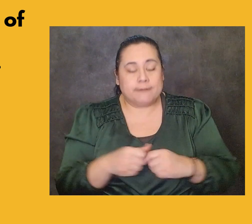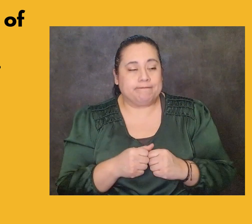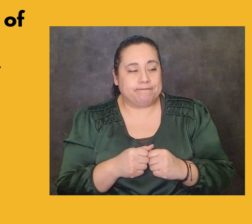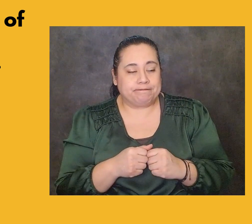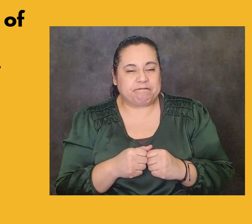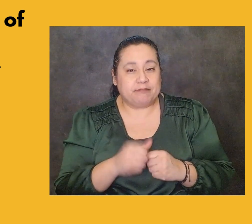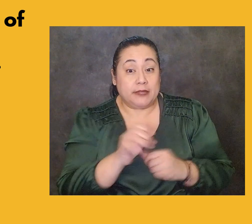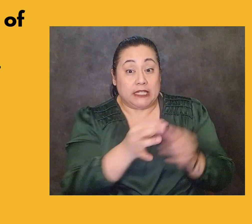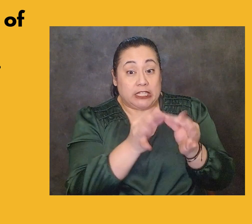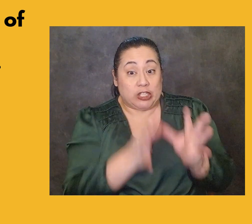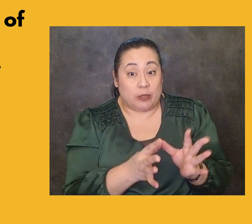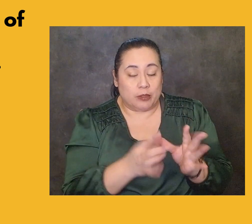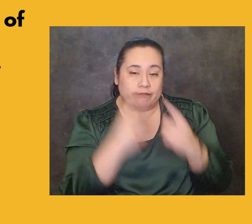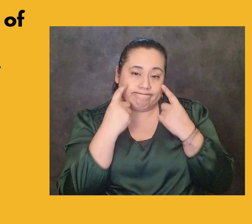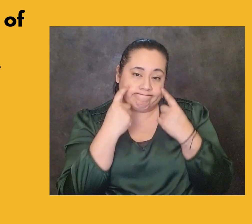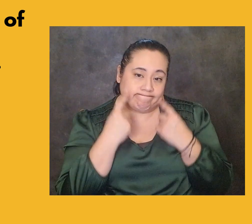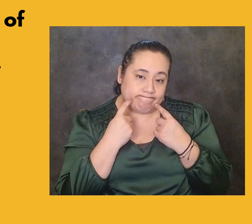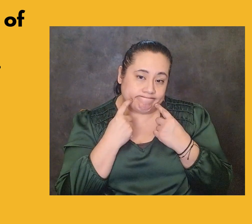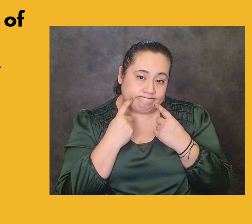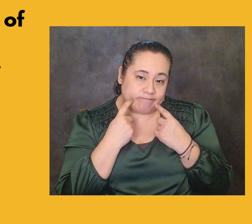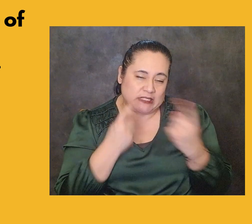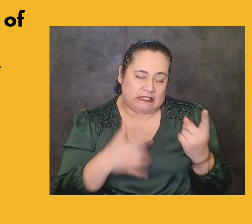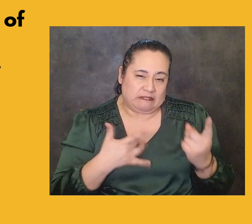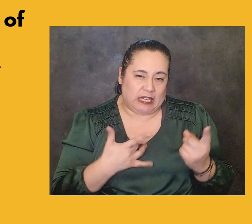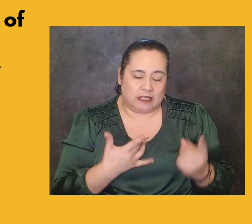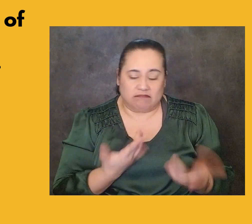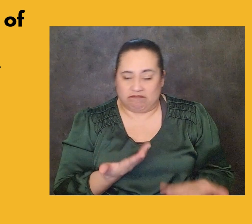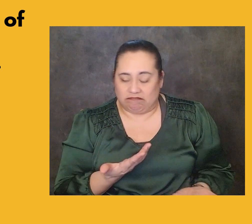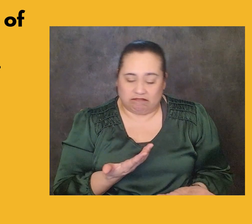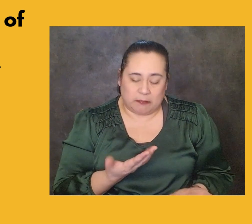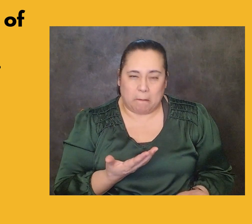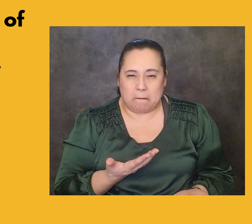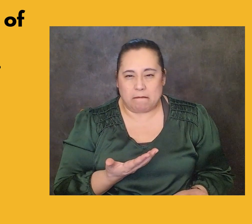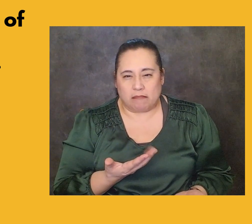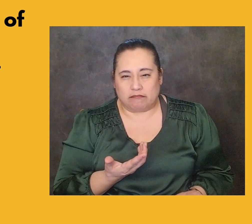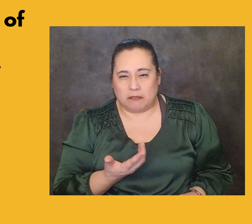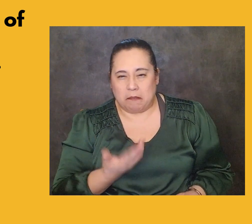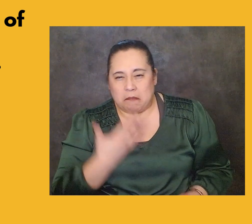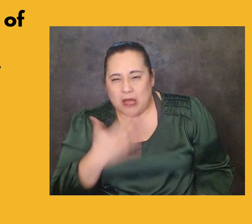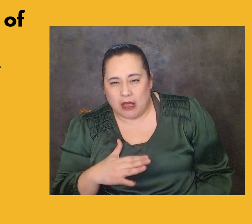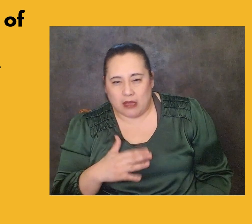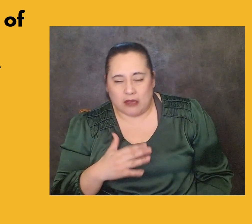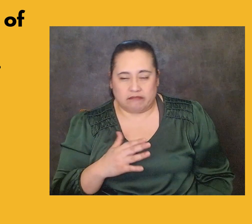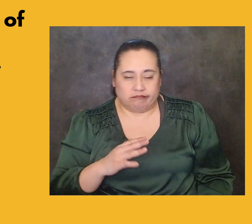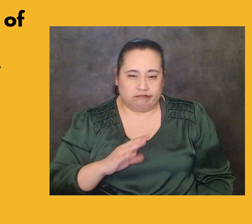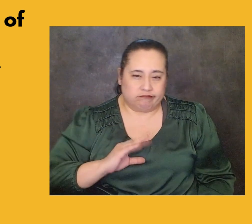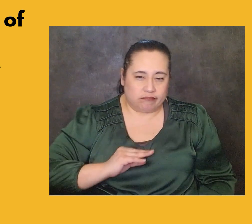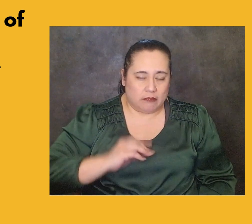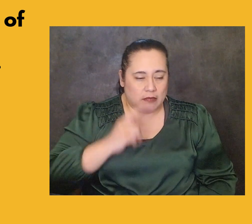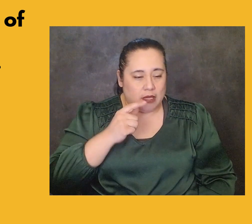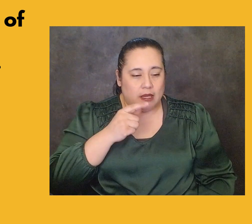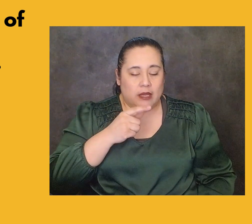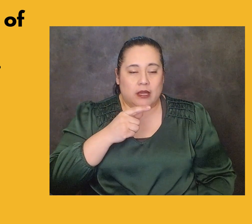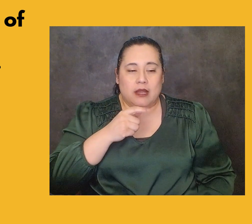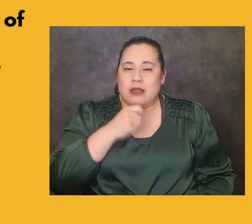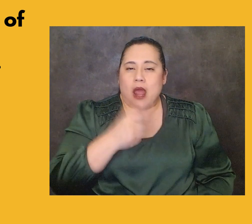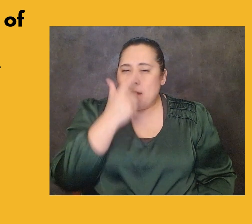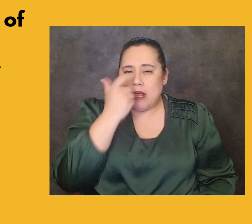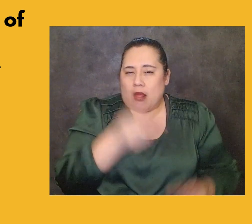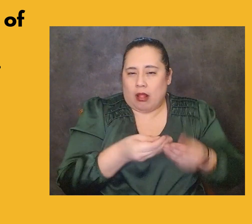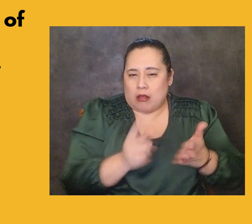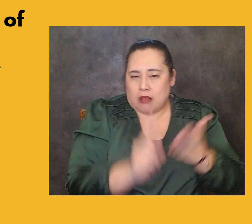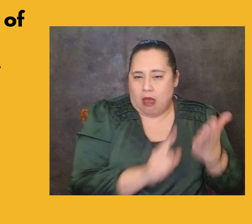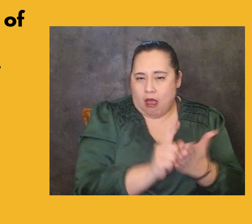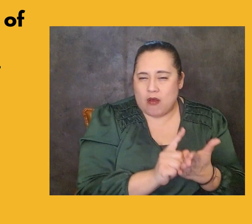the interpreter shed some tears and felt a little bad, and not because of the loss of